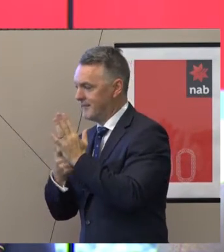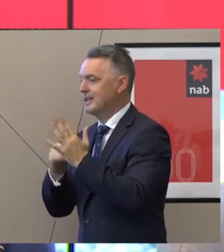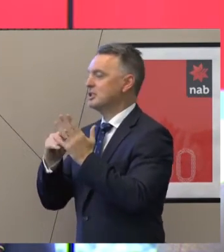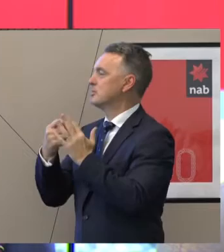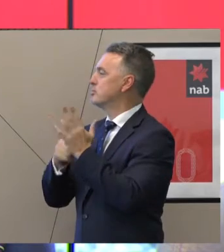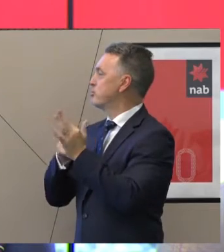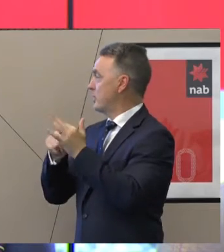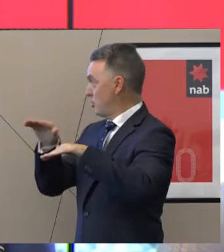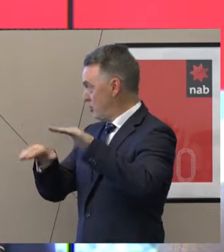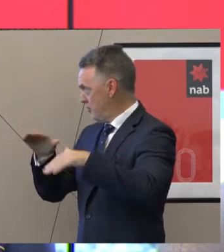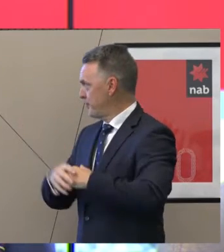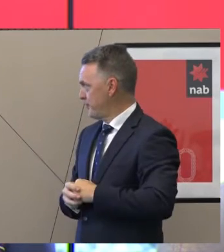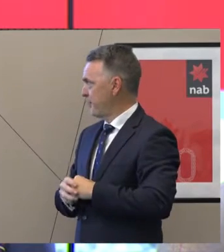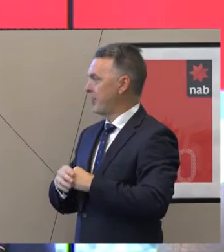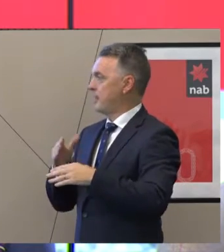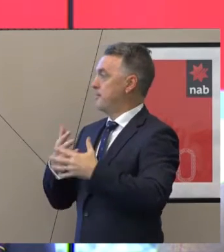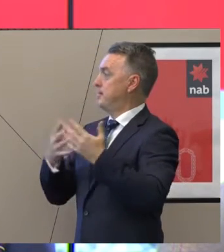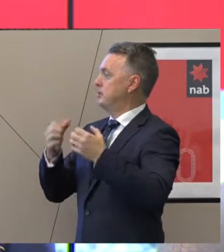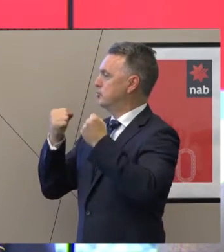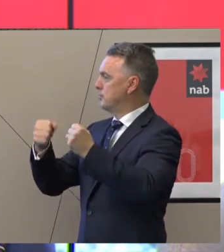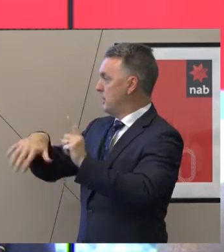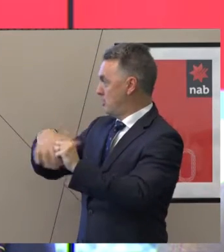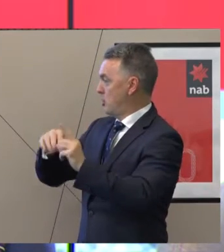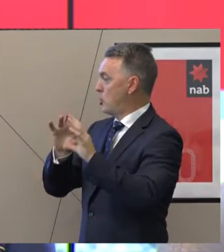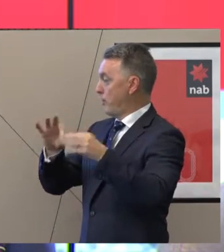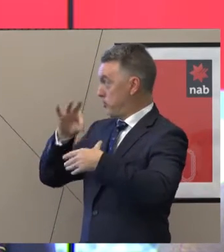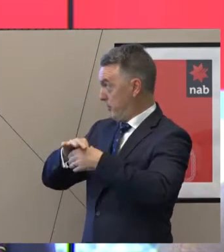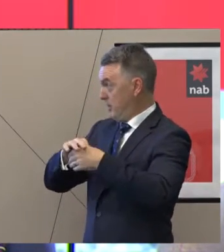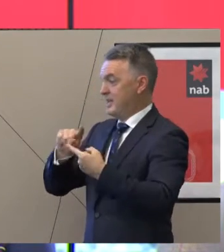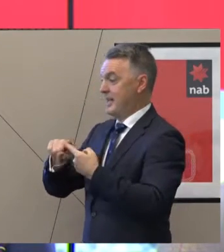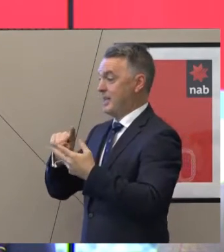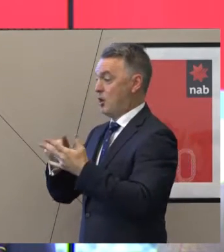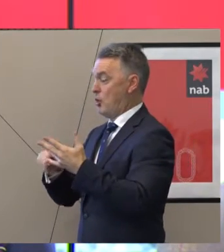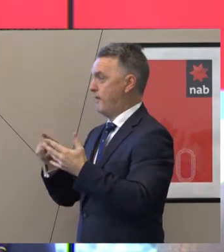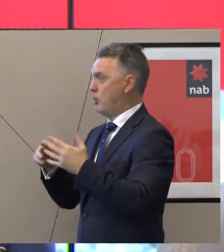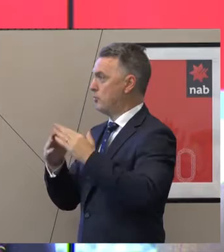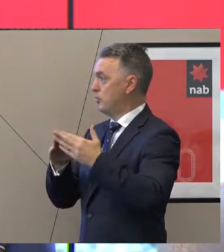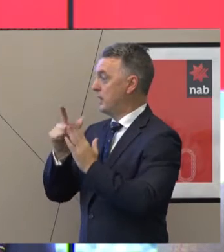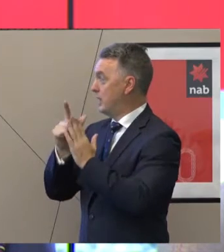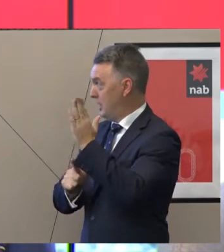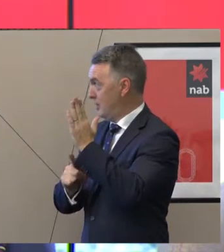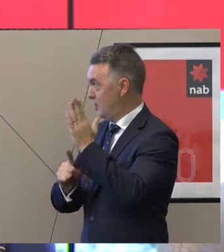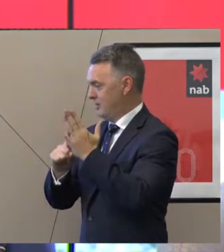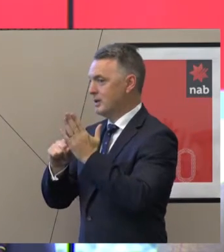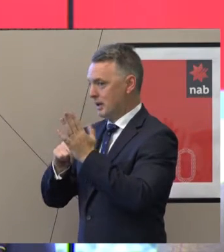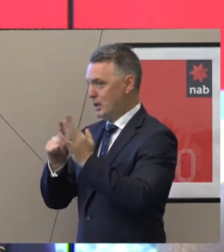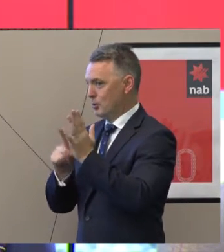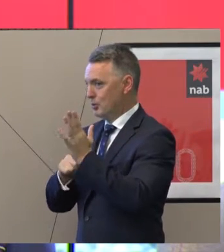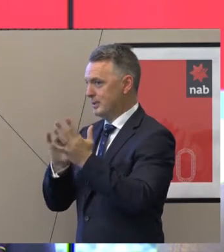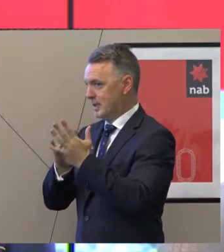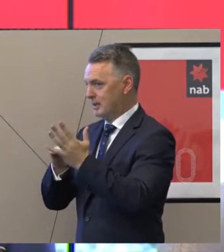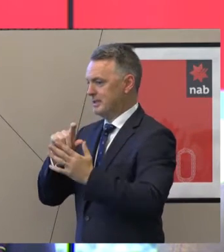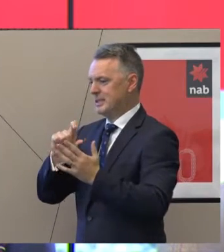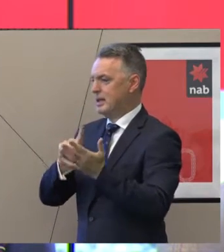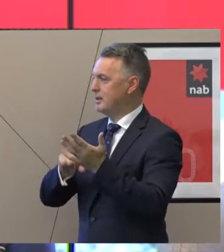strong background in working in the non-profit organisations. He was the Executive Director of Community Legal Centres New South Wales, the peak body